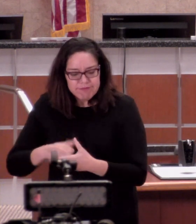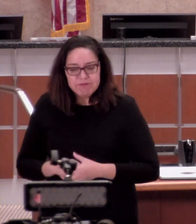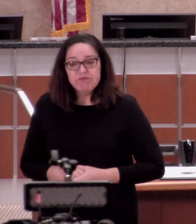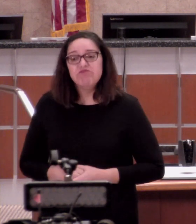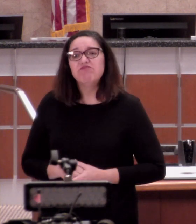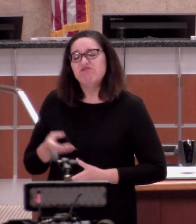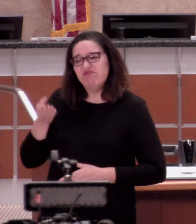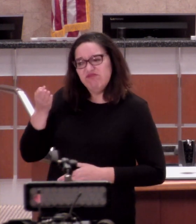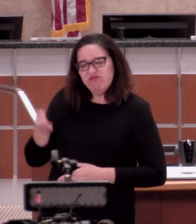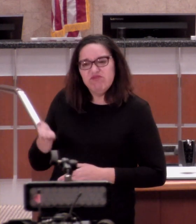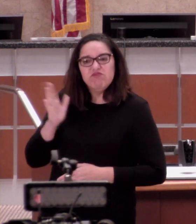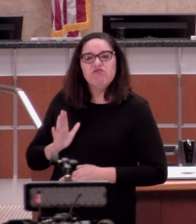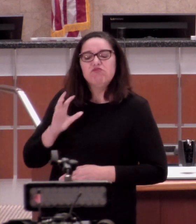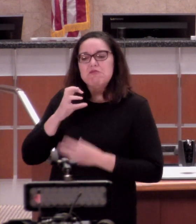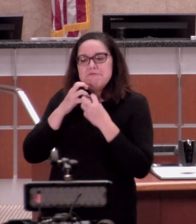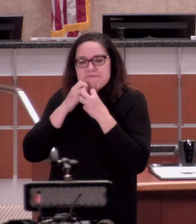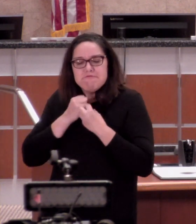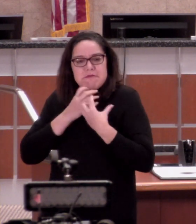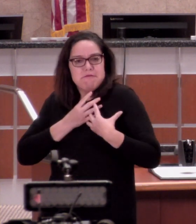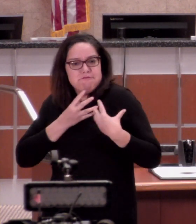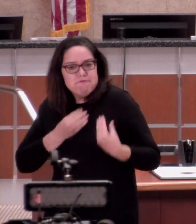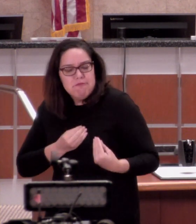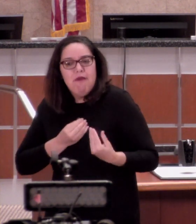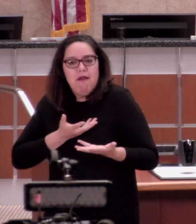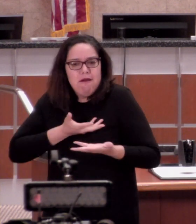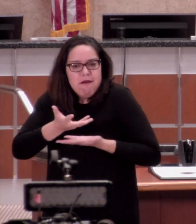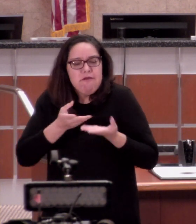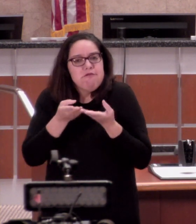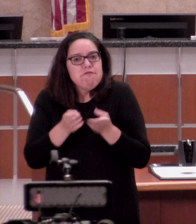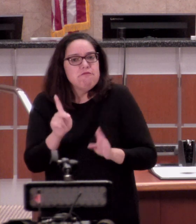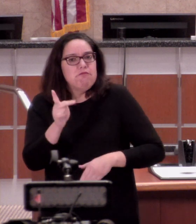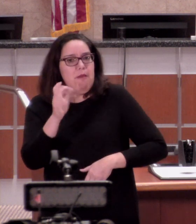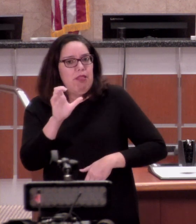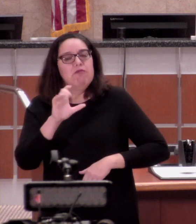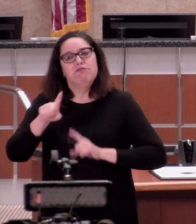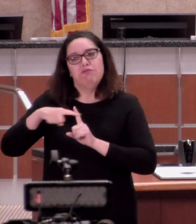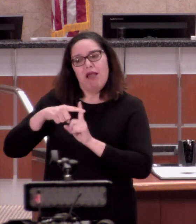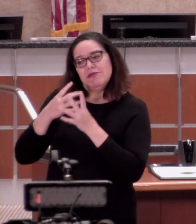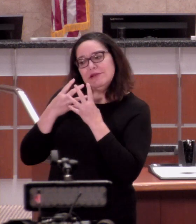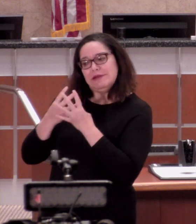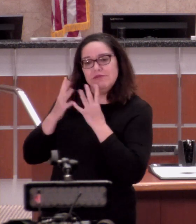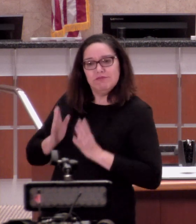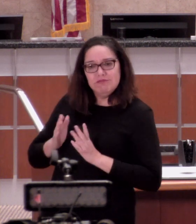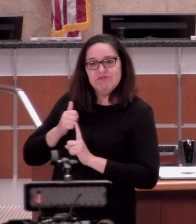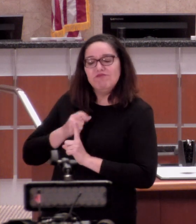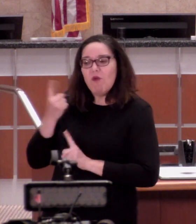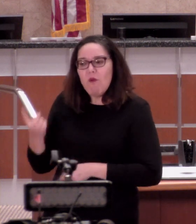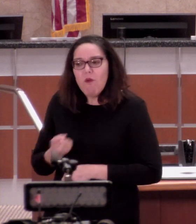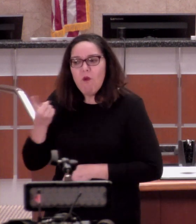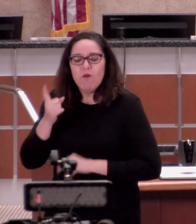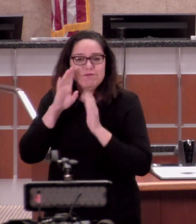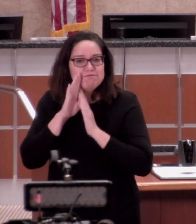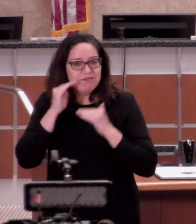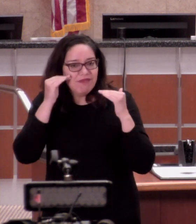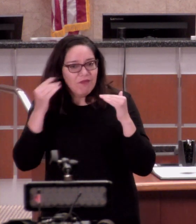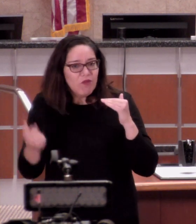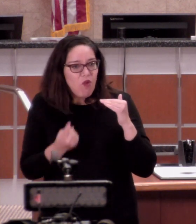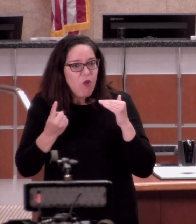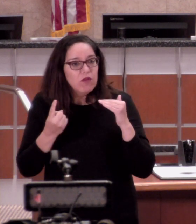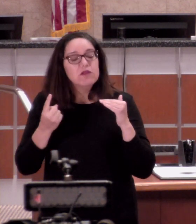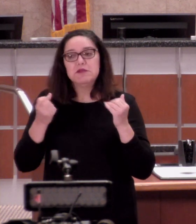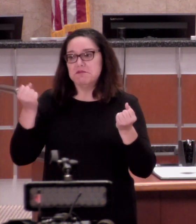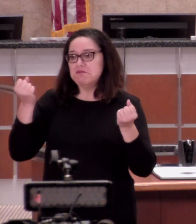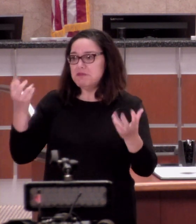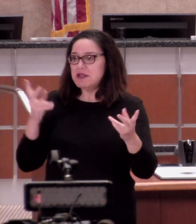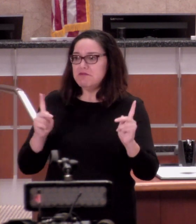was compassionate in dealing with both the public and the inmates. He was always smiling. According to many, he was known